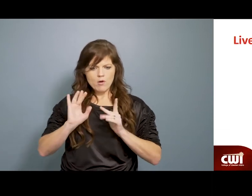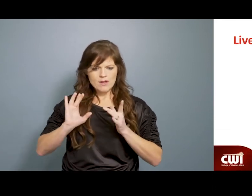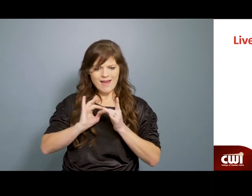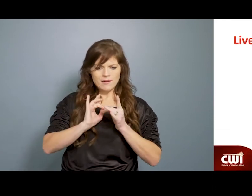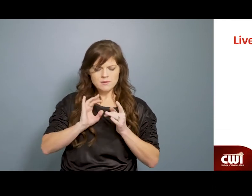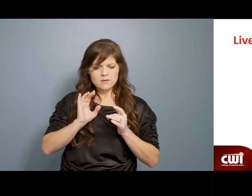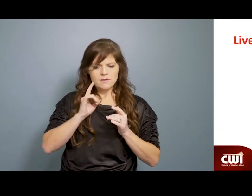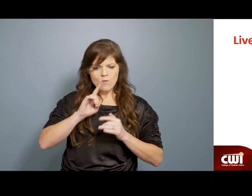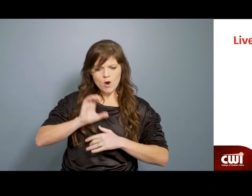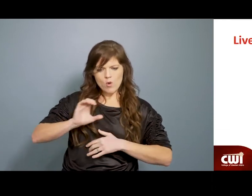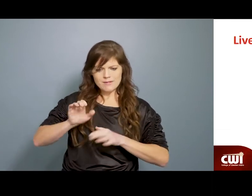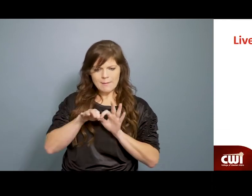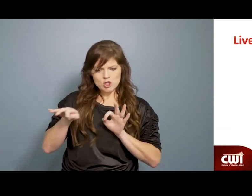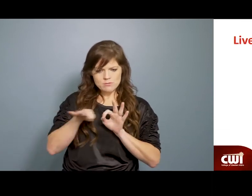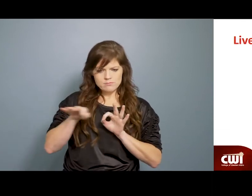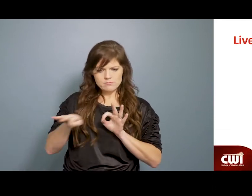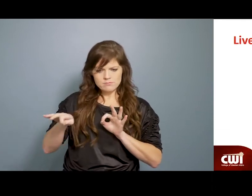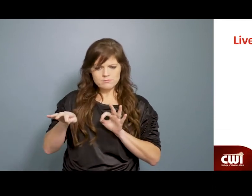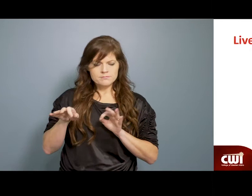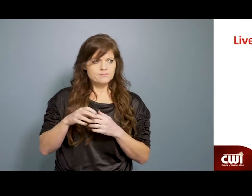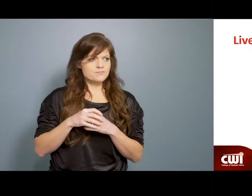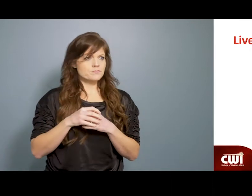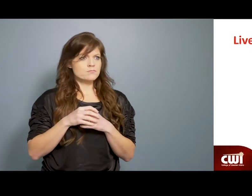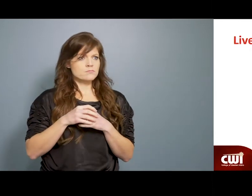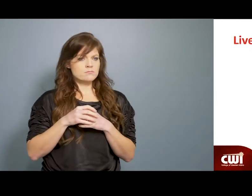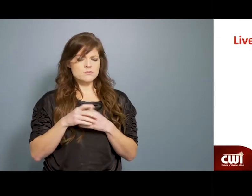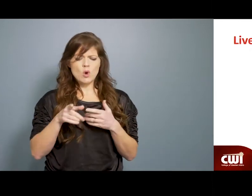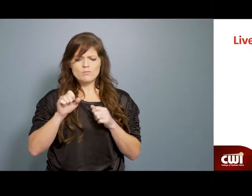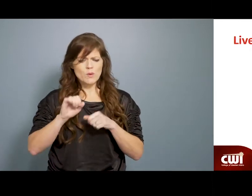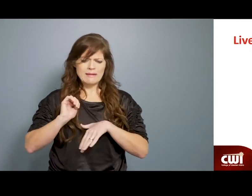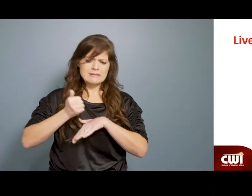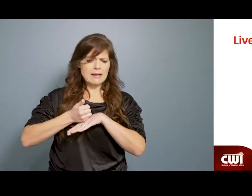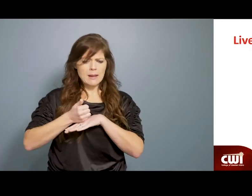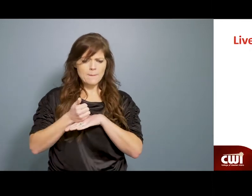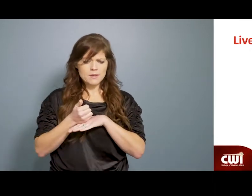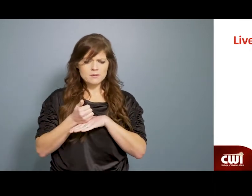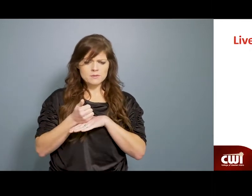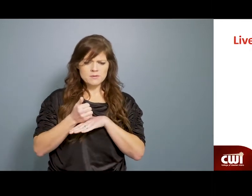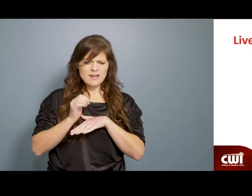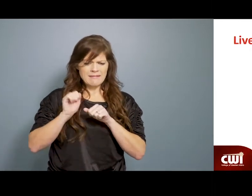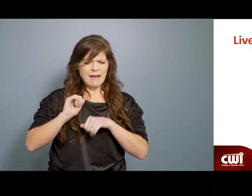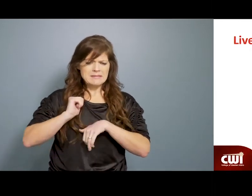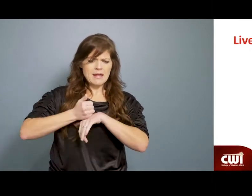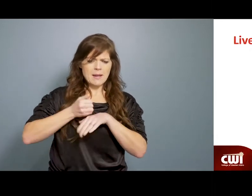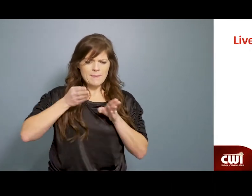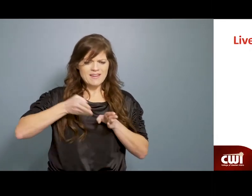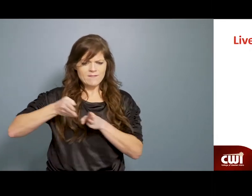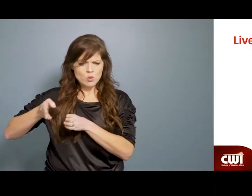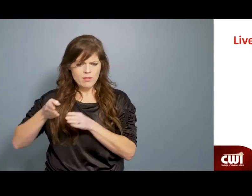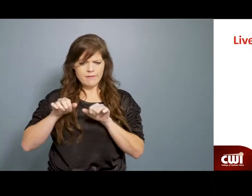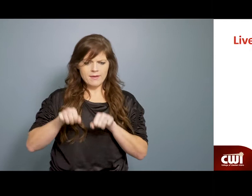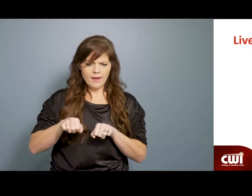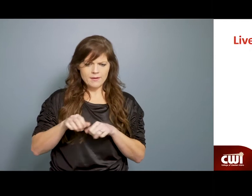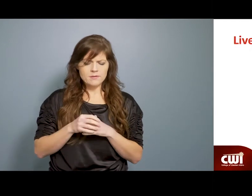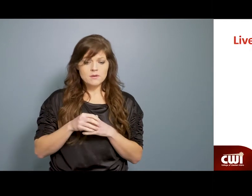you can certainly set those according to your level of comfort. We're asking that